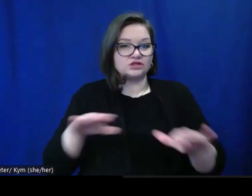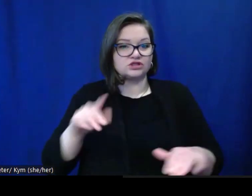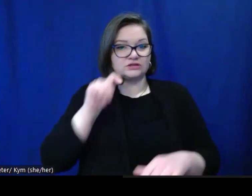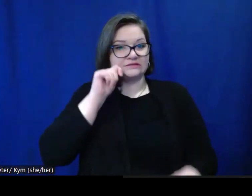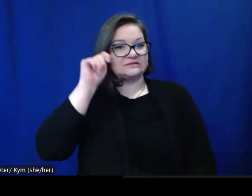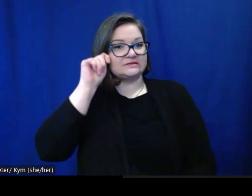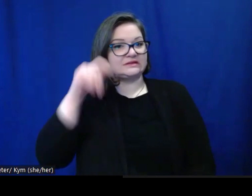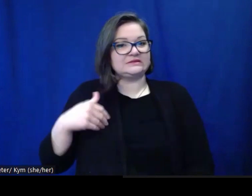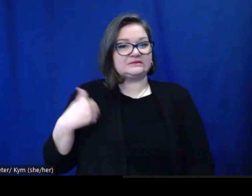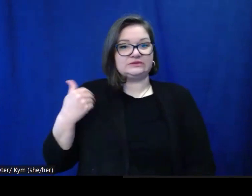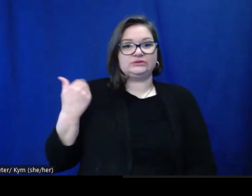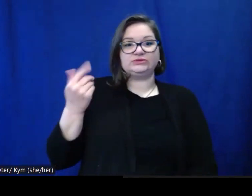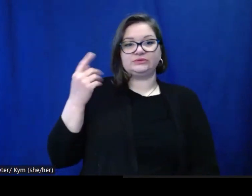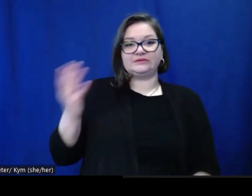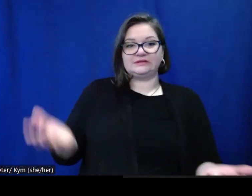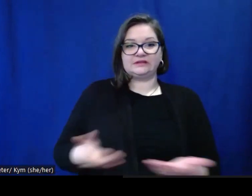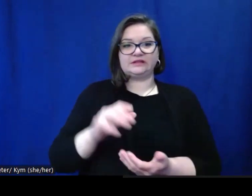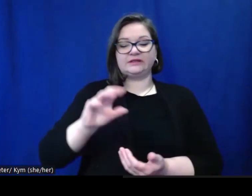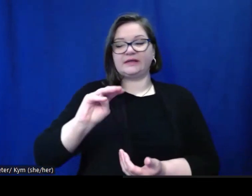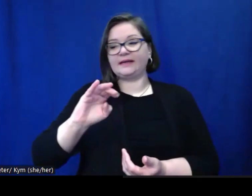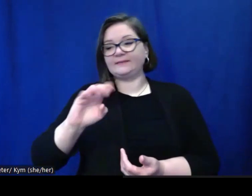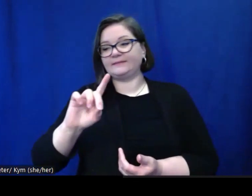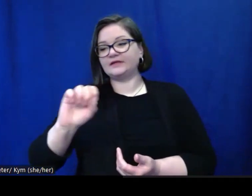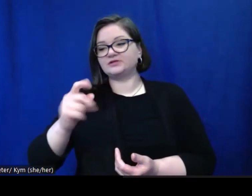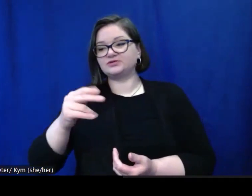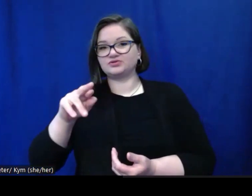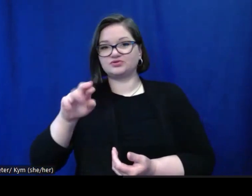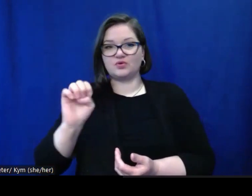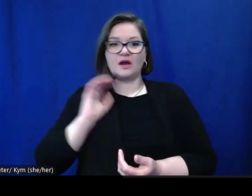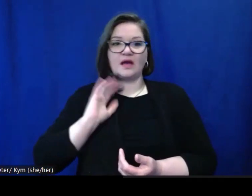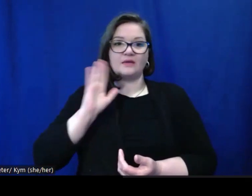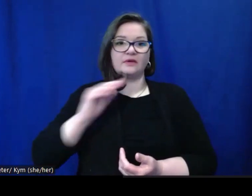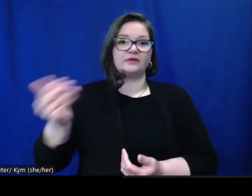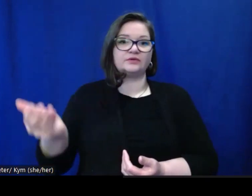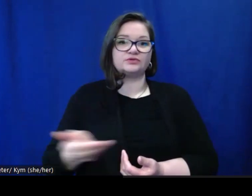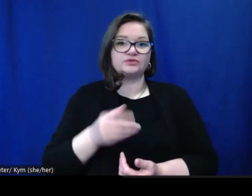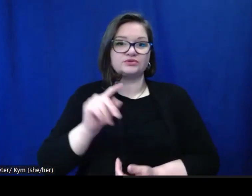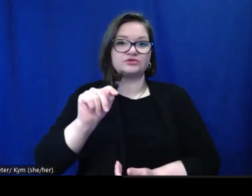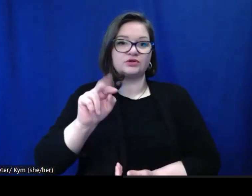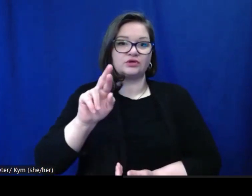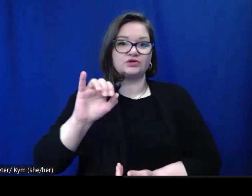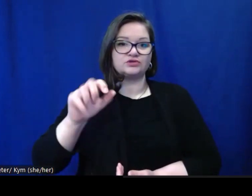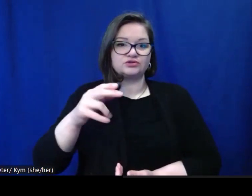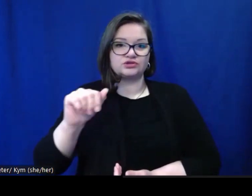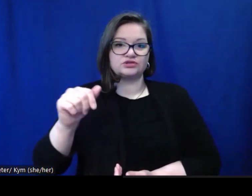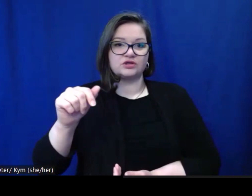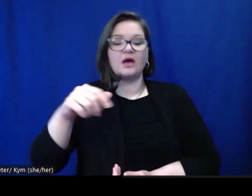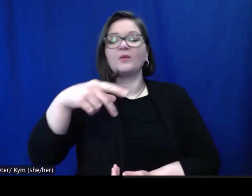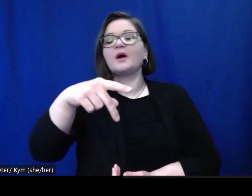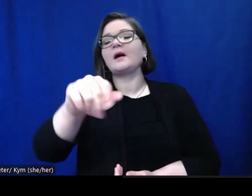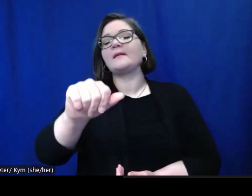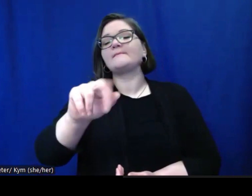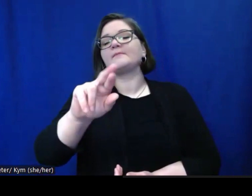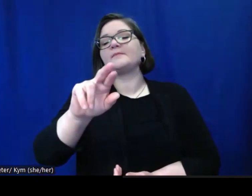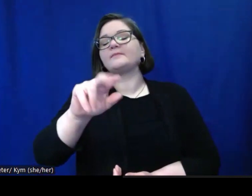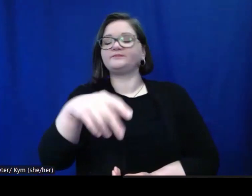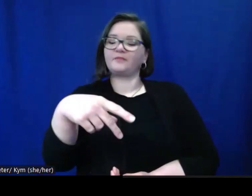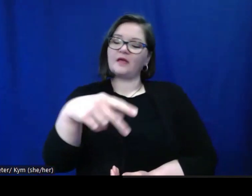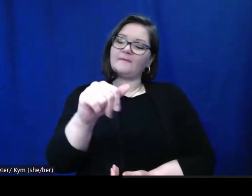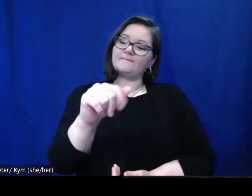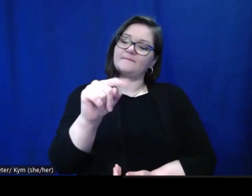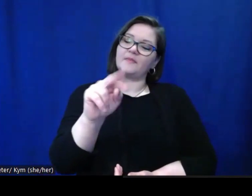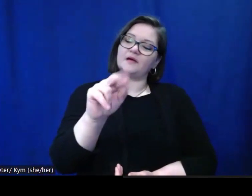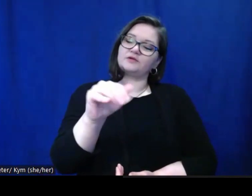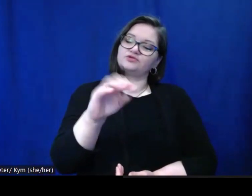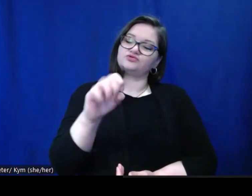I will be introducing Latrice Gray. She is going to be speaking about infants and toddlers. Latrice Gray is the esteemed